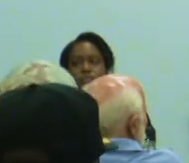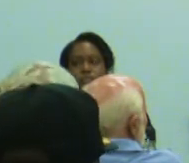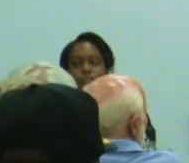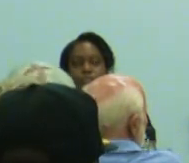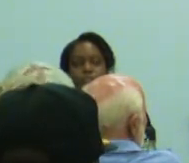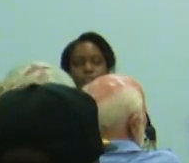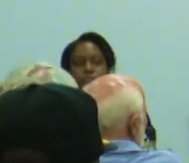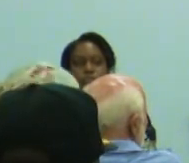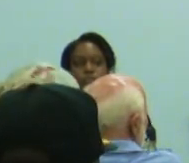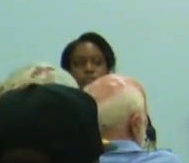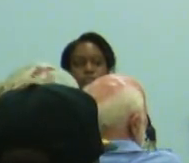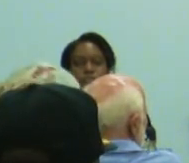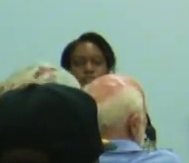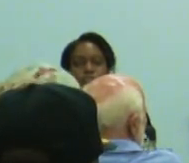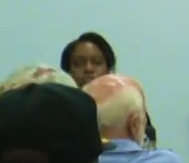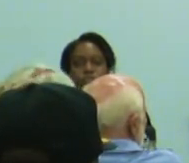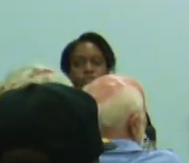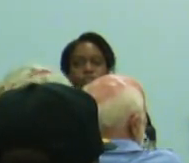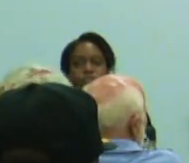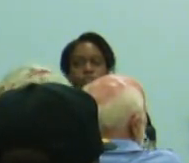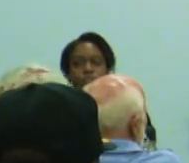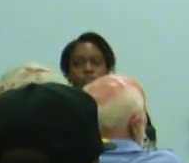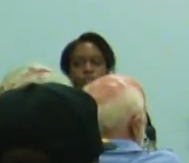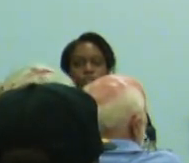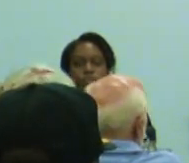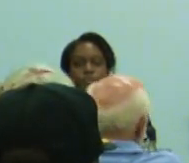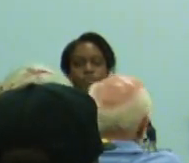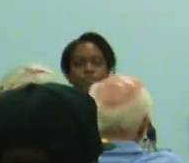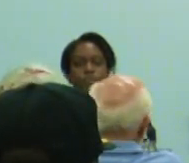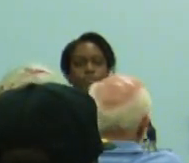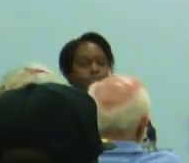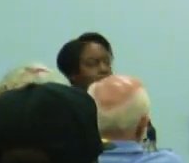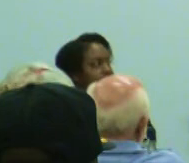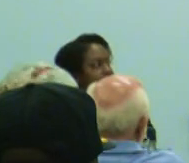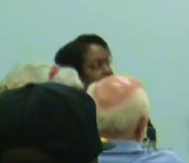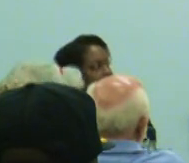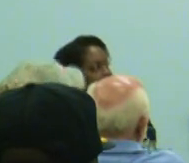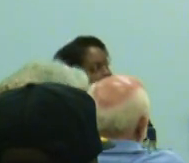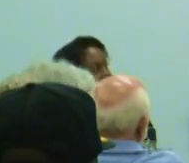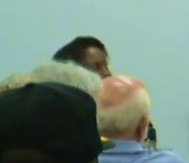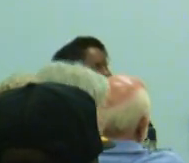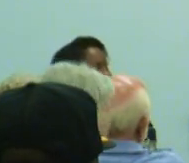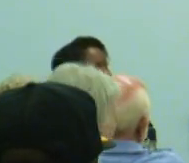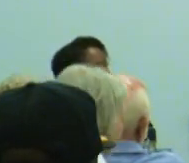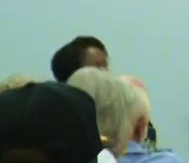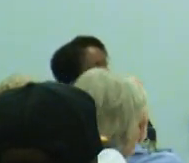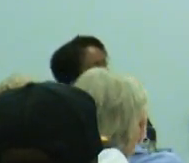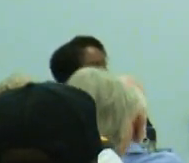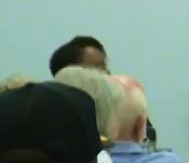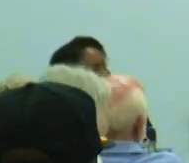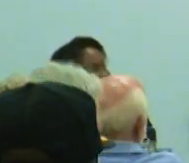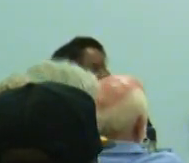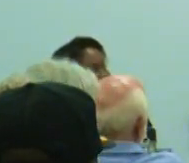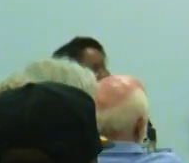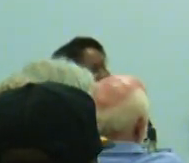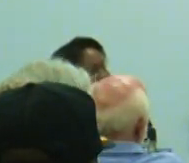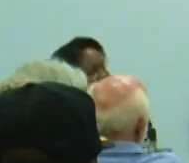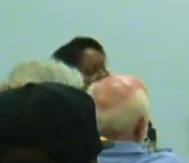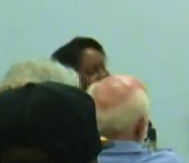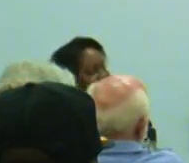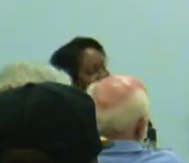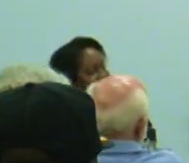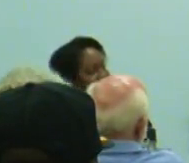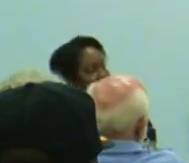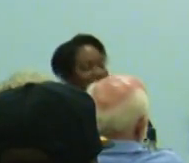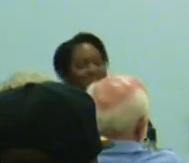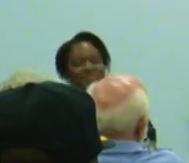maps unconstitutional? Yeah, Okay. essentially. I'm gonna leave it to the legal scholars, because I can't deal with the